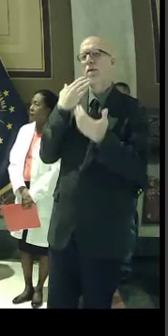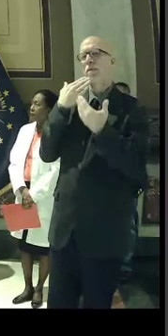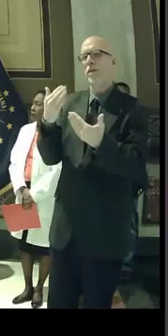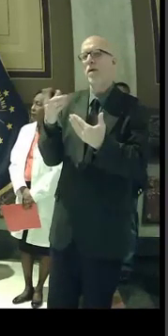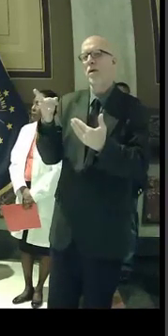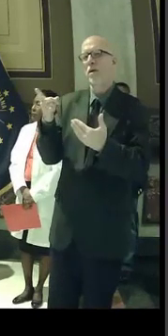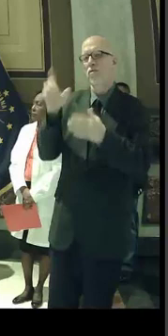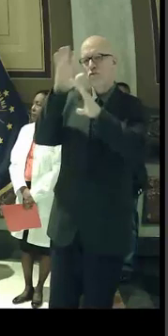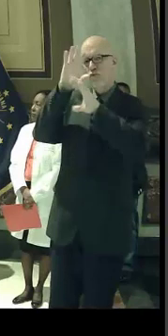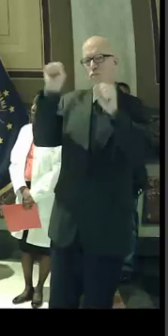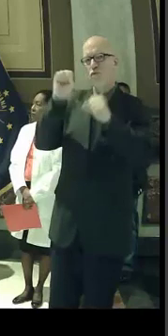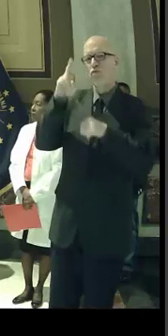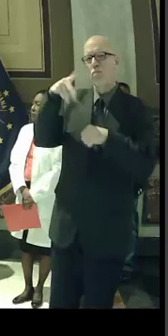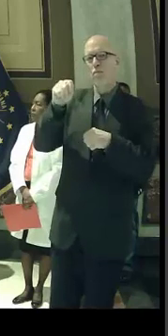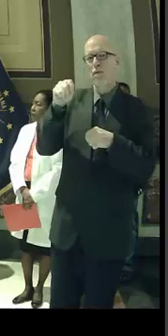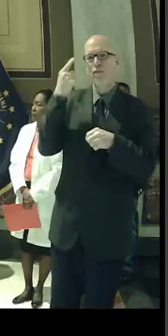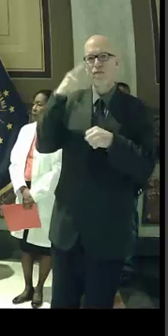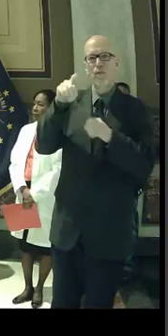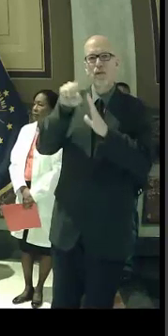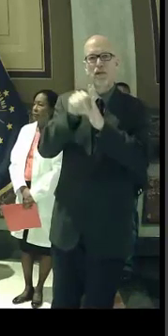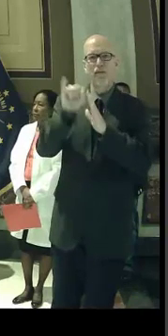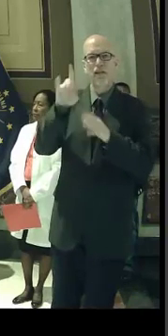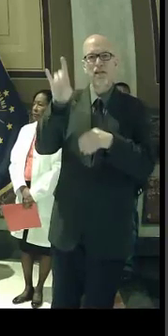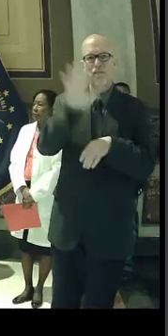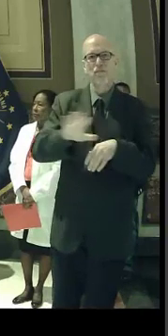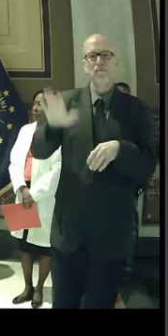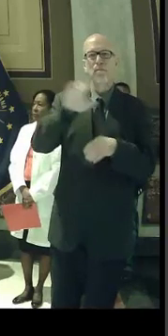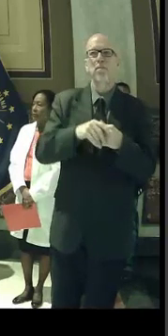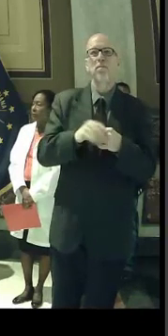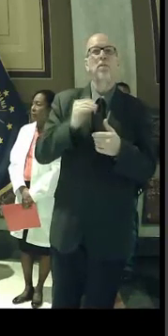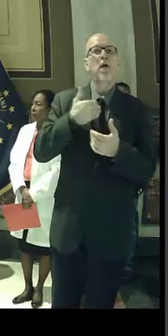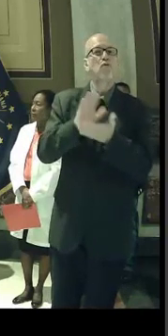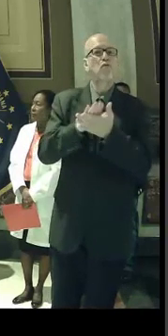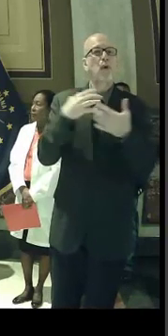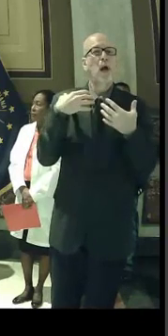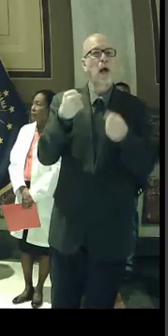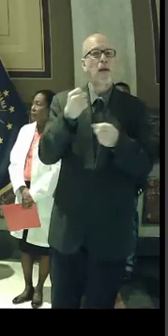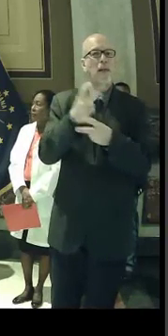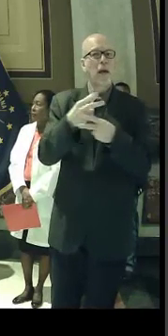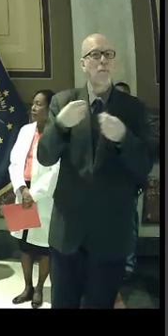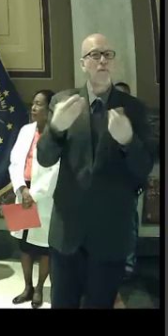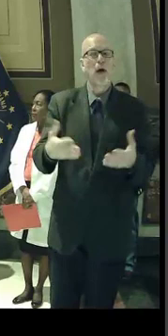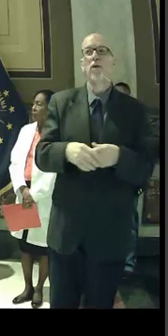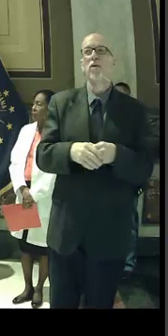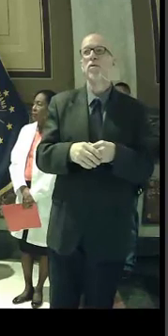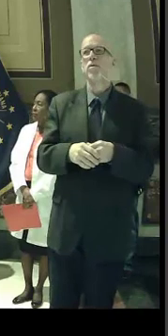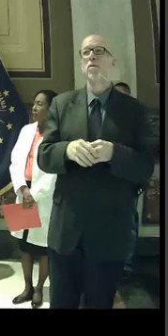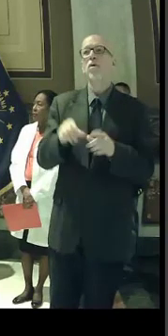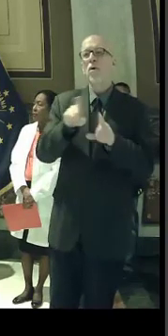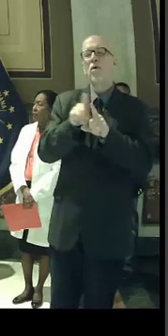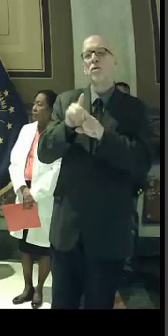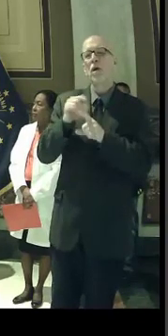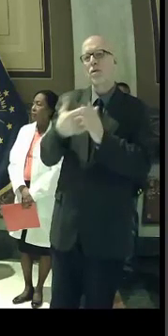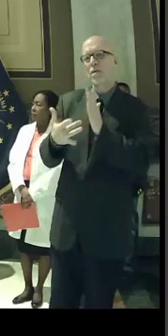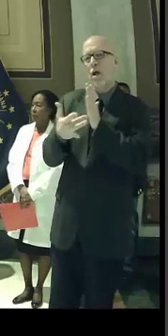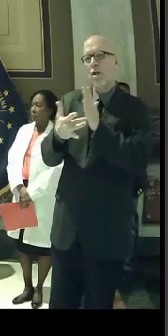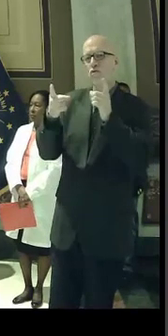the superintendents across the state of Indiana, our school health care providers, also our